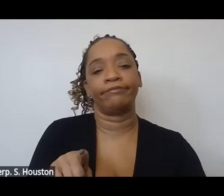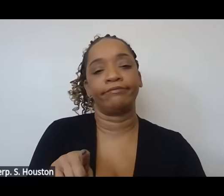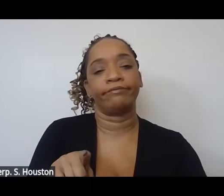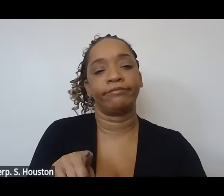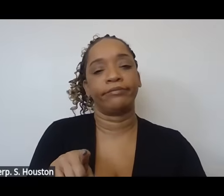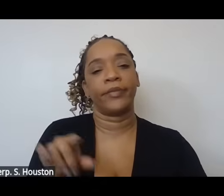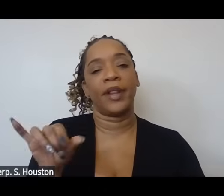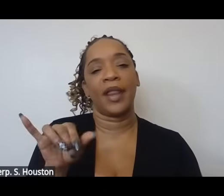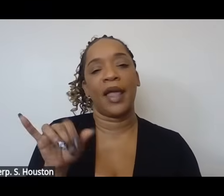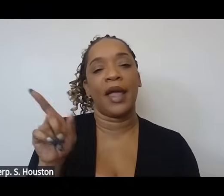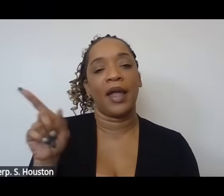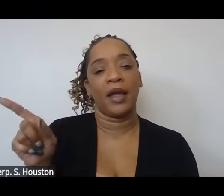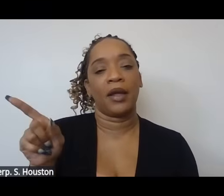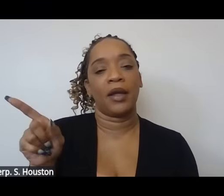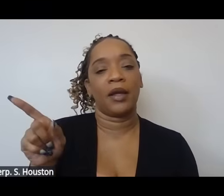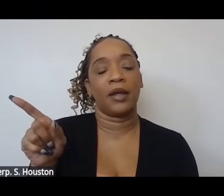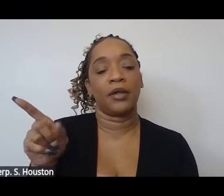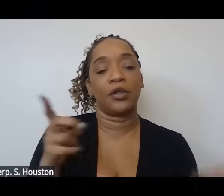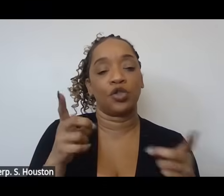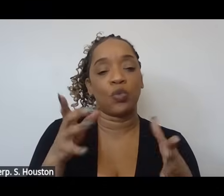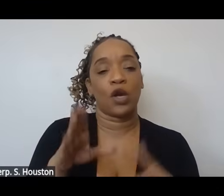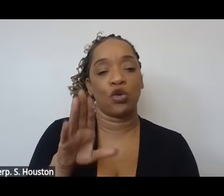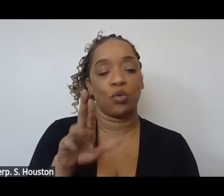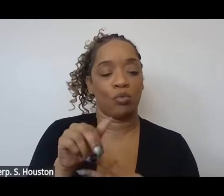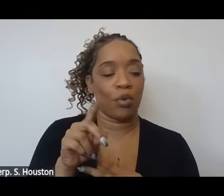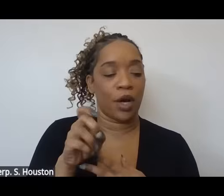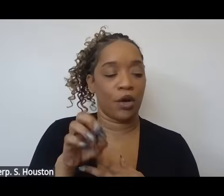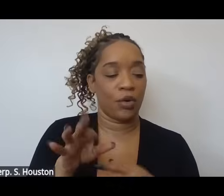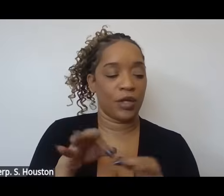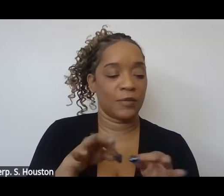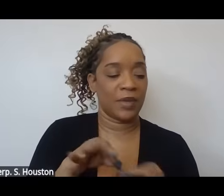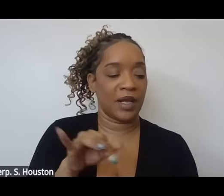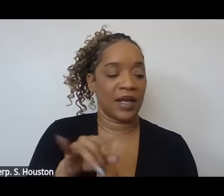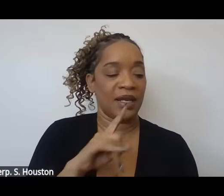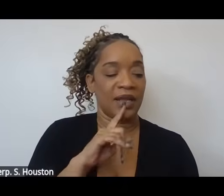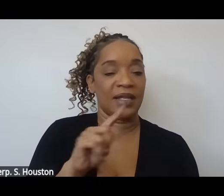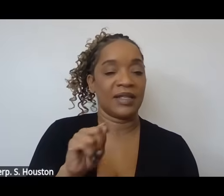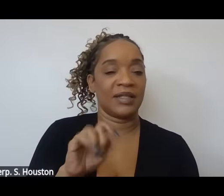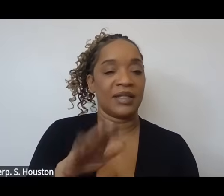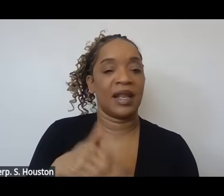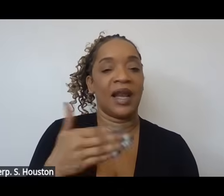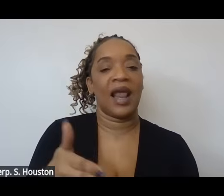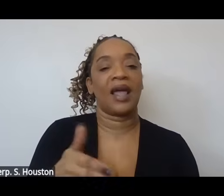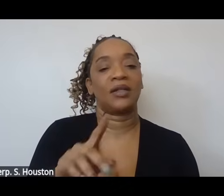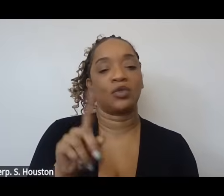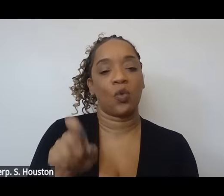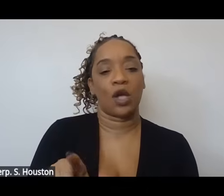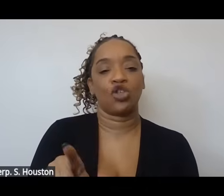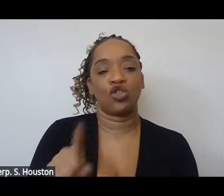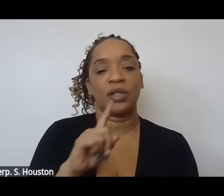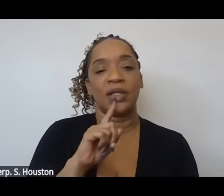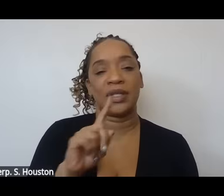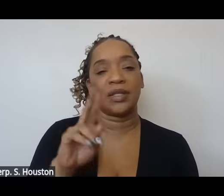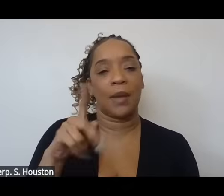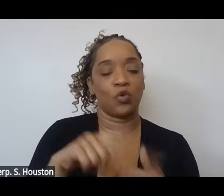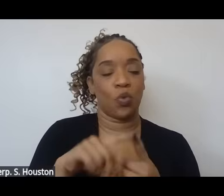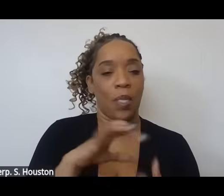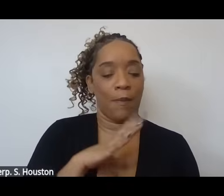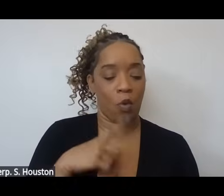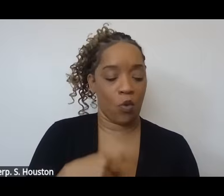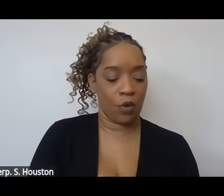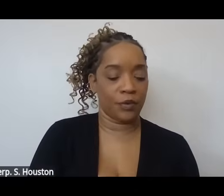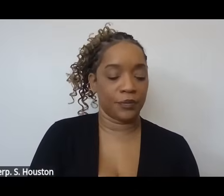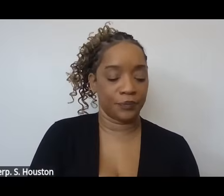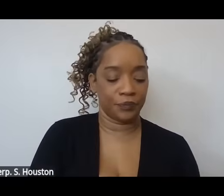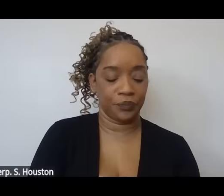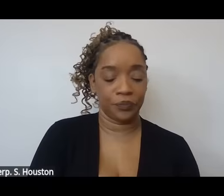it's the next question is up to the board. I would say my only thought on that again is